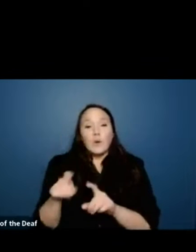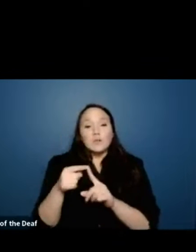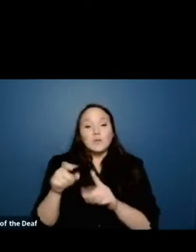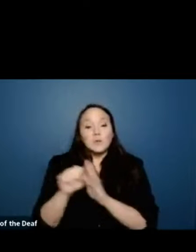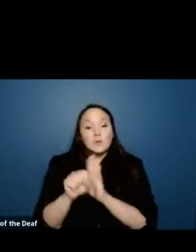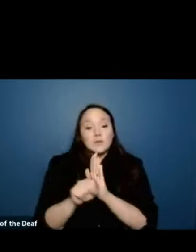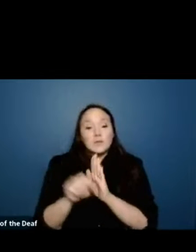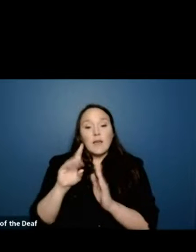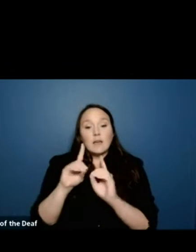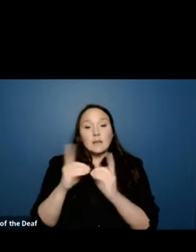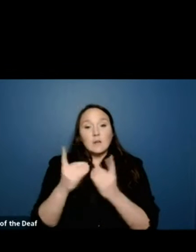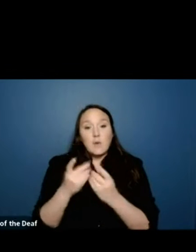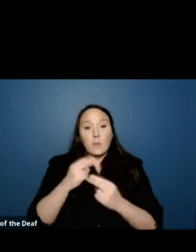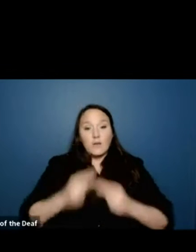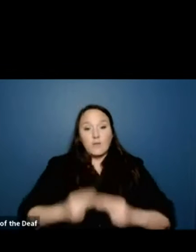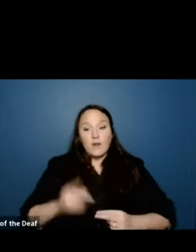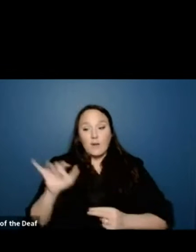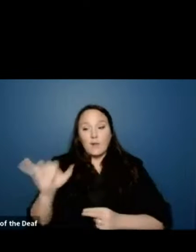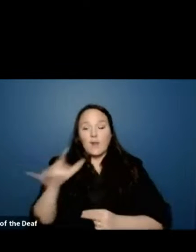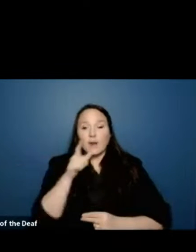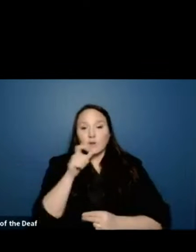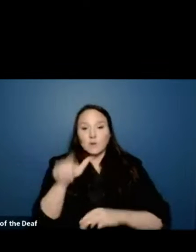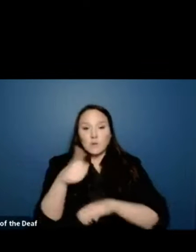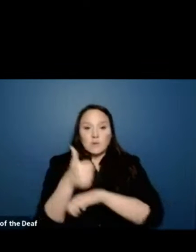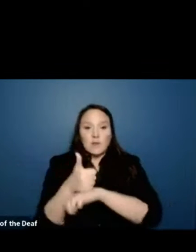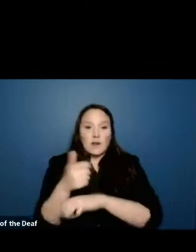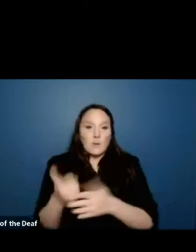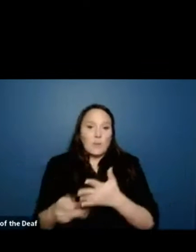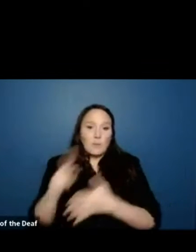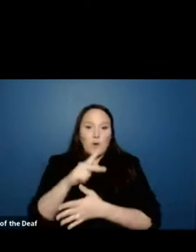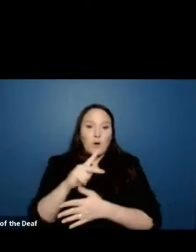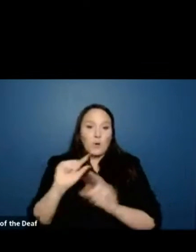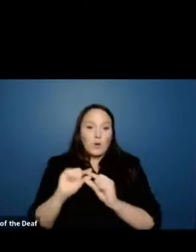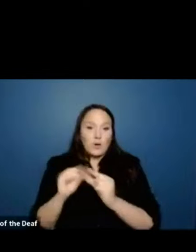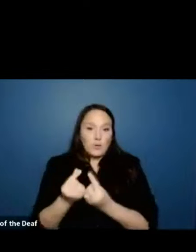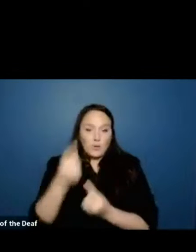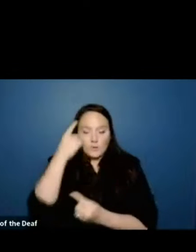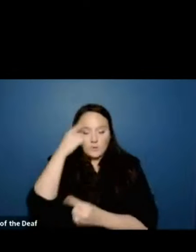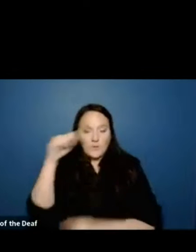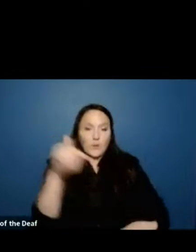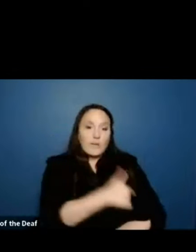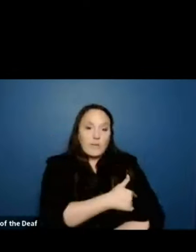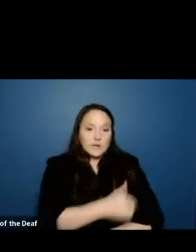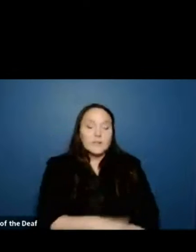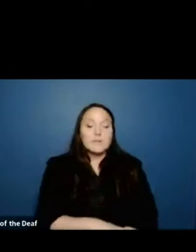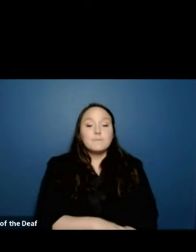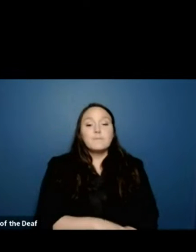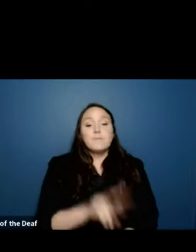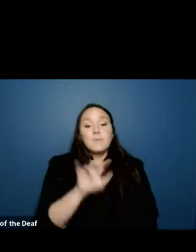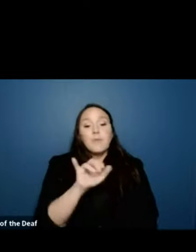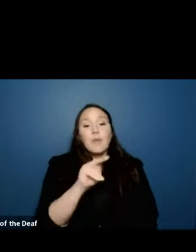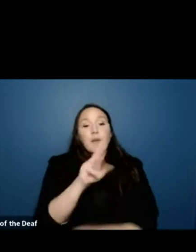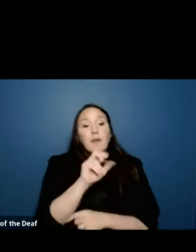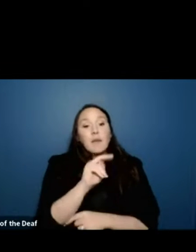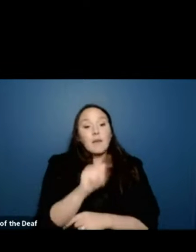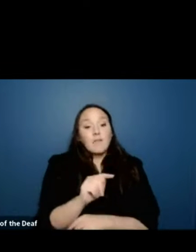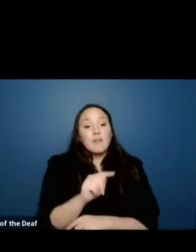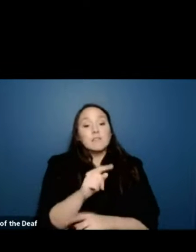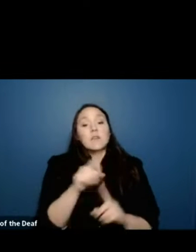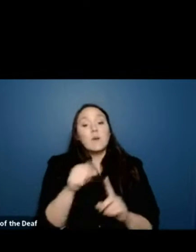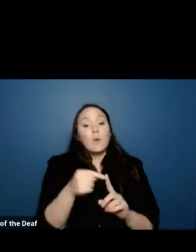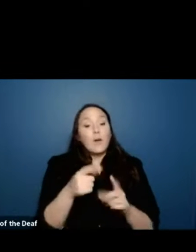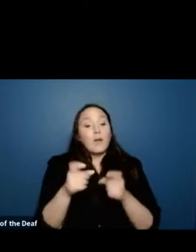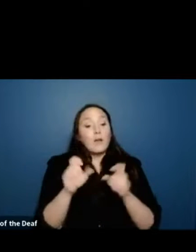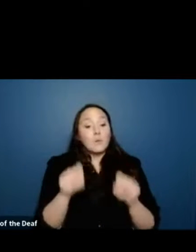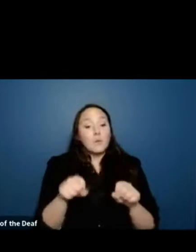Department of Health as they're who set the priority groups for the vaccine. From Vincent with Knox News, when it's at a manageable